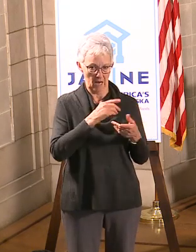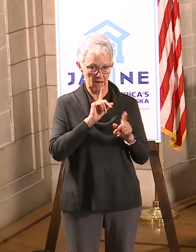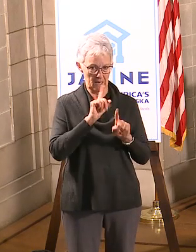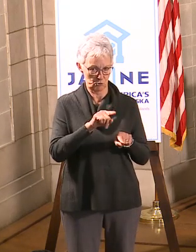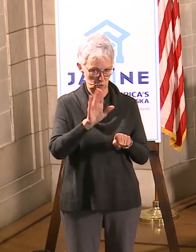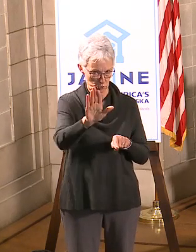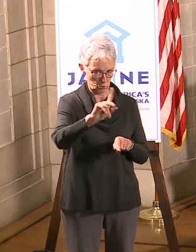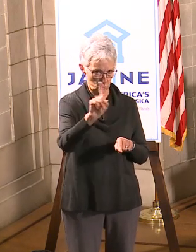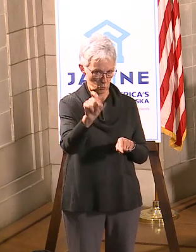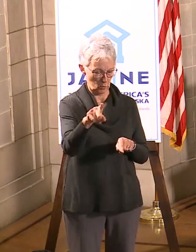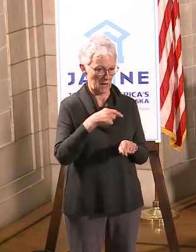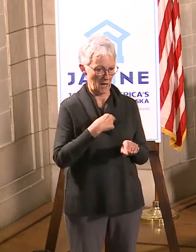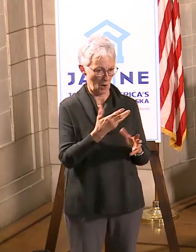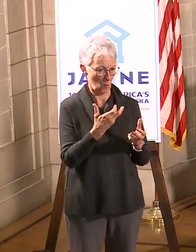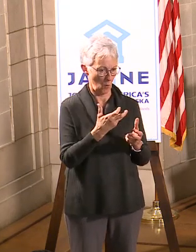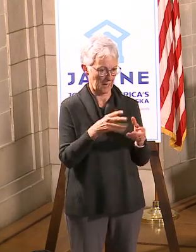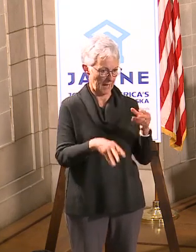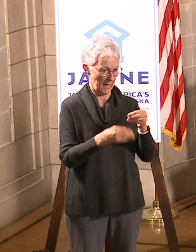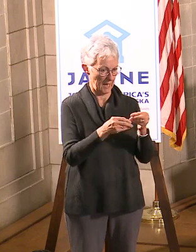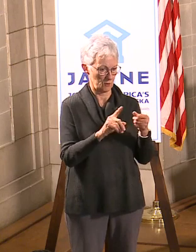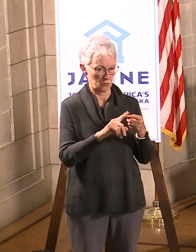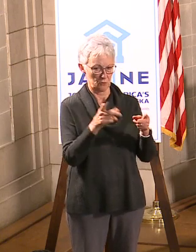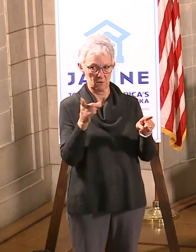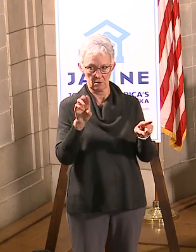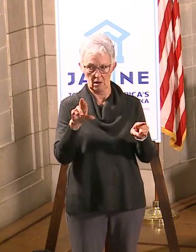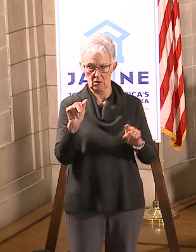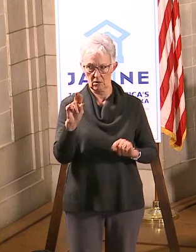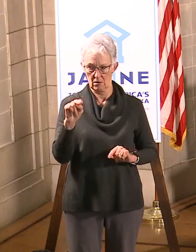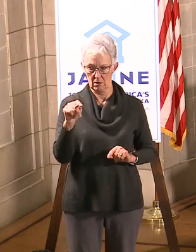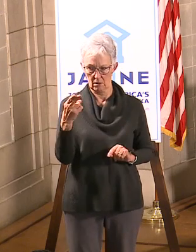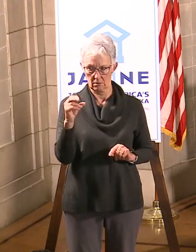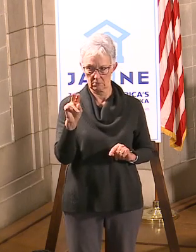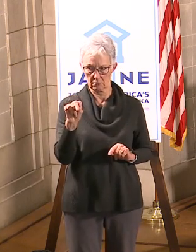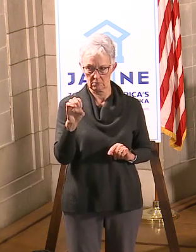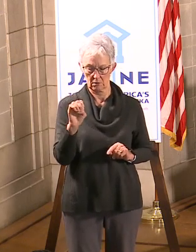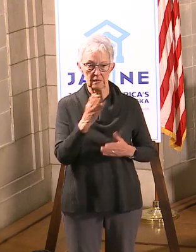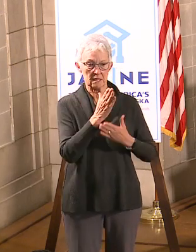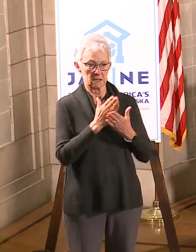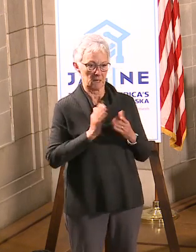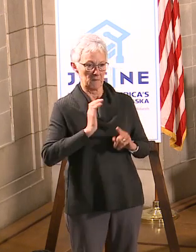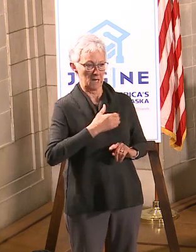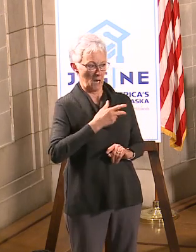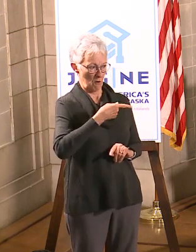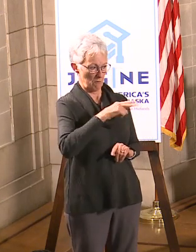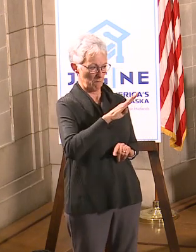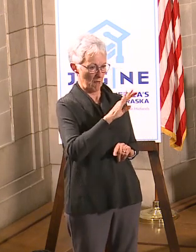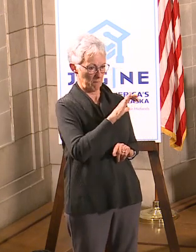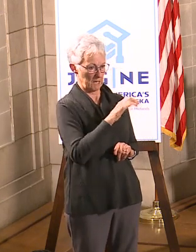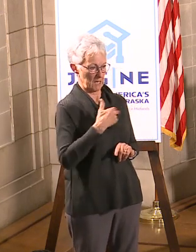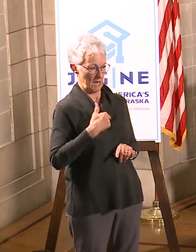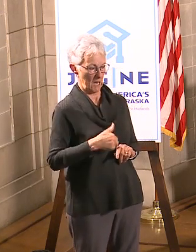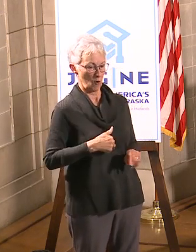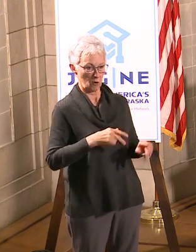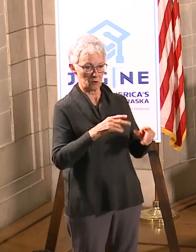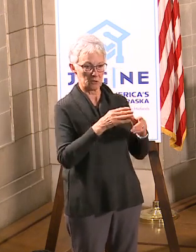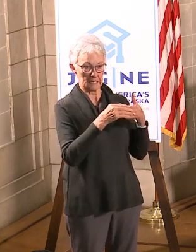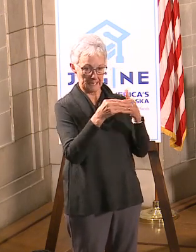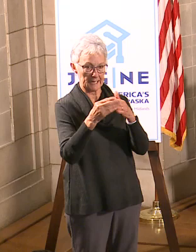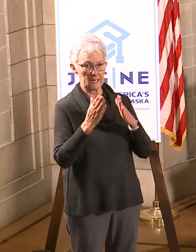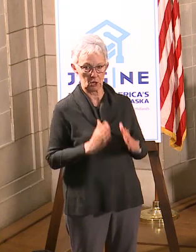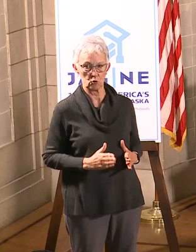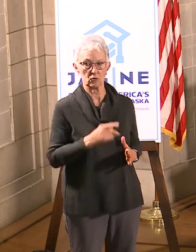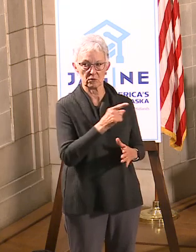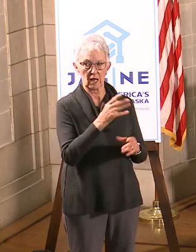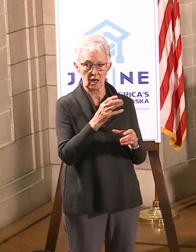was saying. Some of our local public health folks have received some very nasty phone calls and feedback from the public